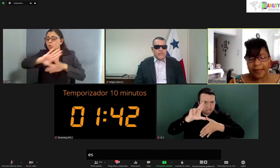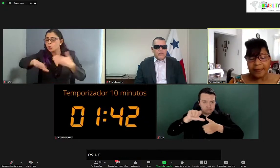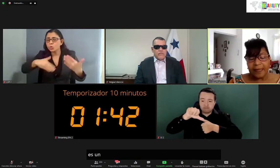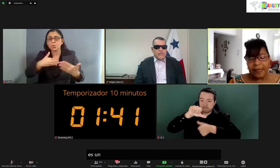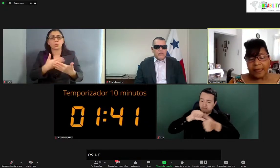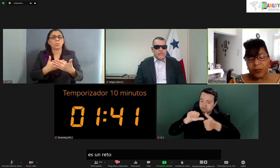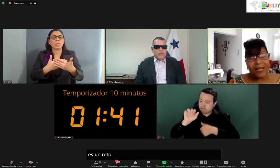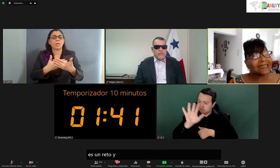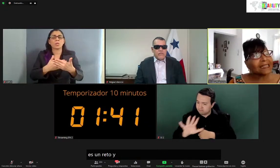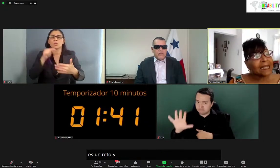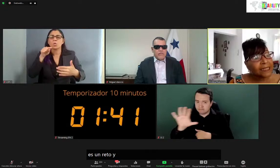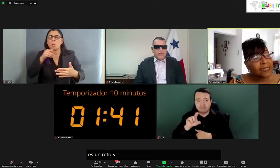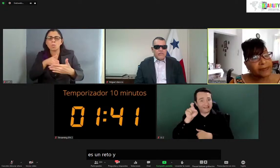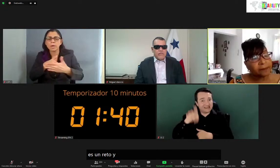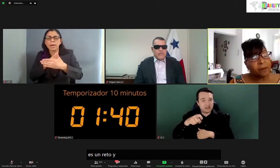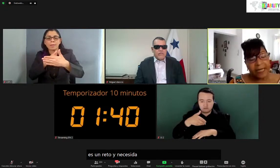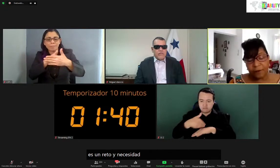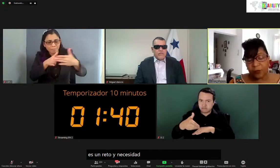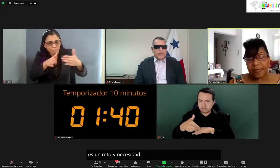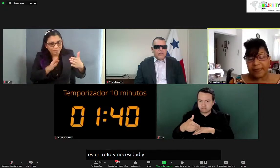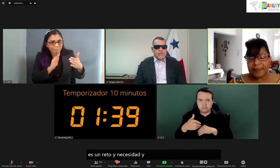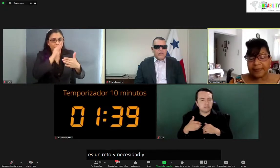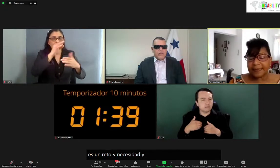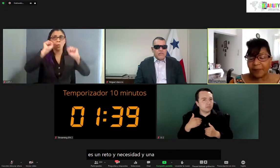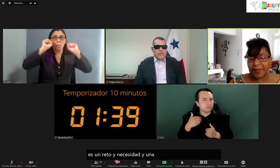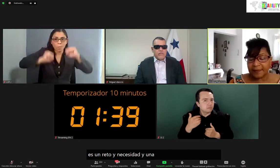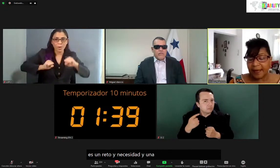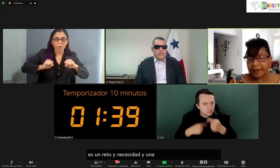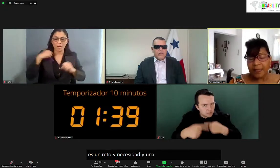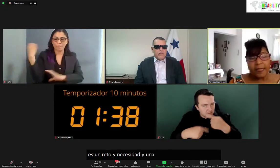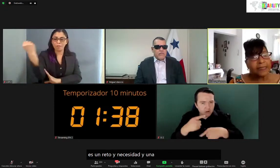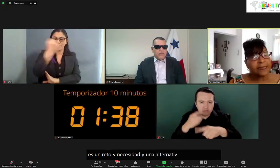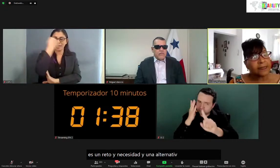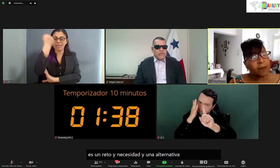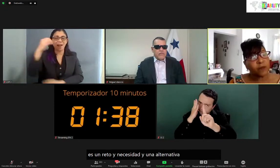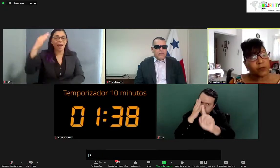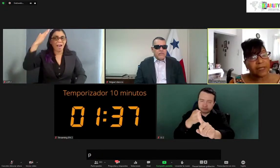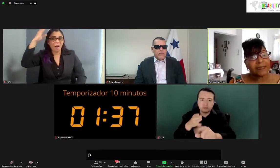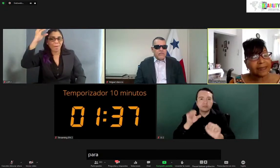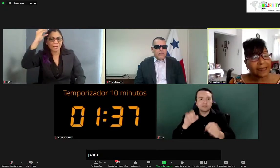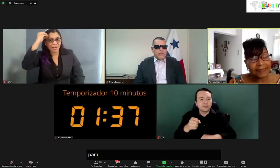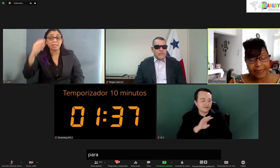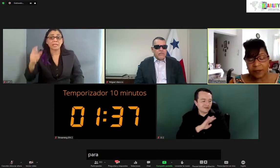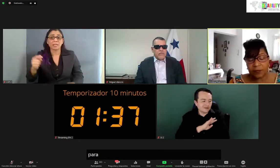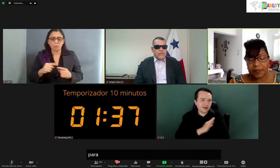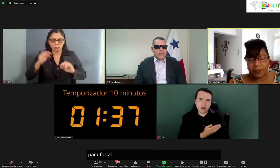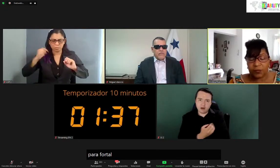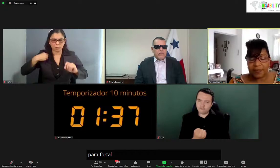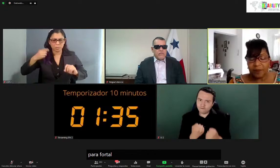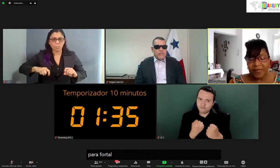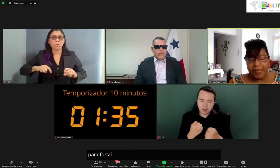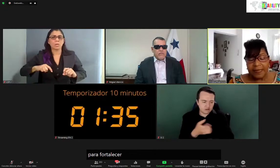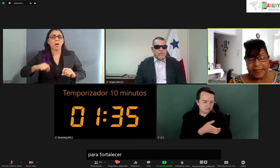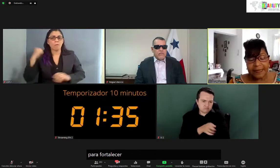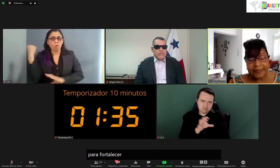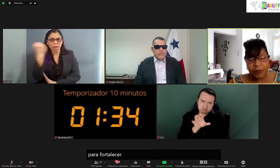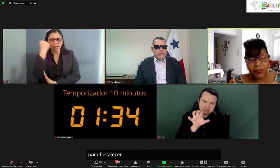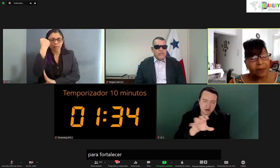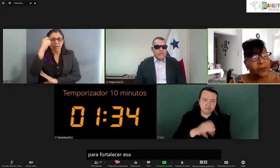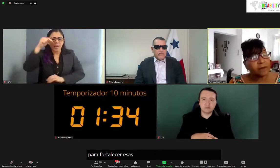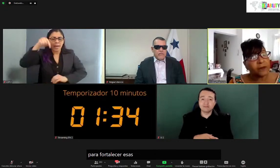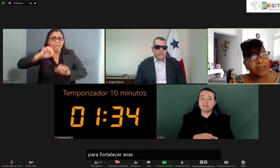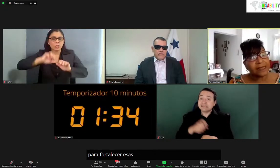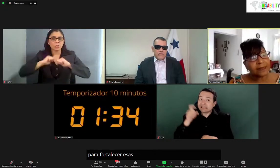the caribbean this is a challenge it is a need and this is an alternative to strengthen these capacities we need to strengthen